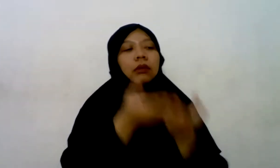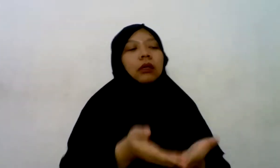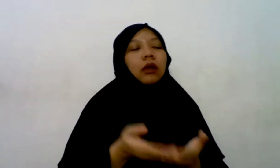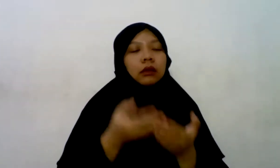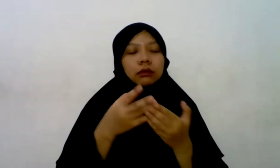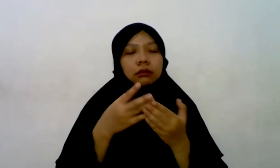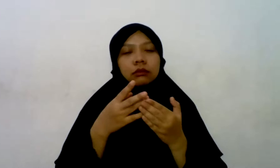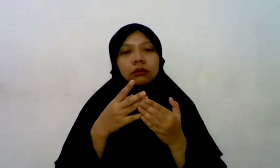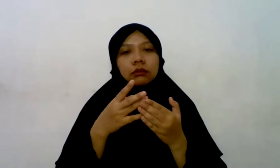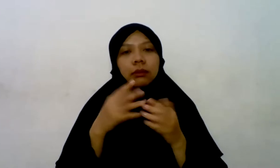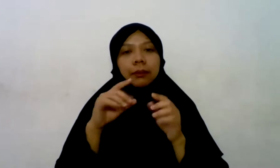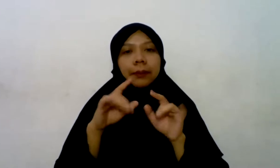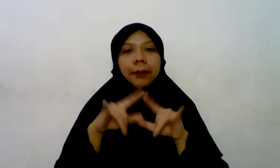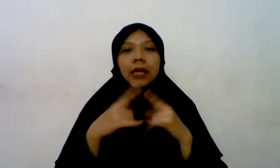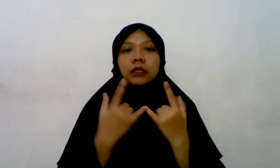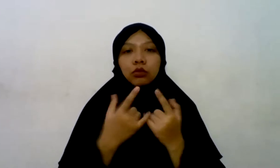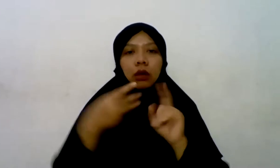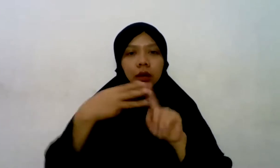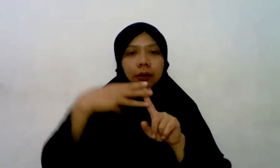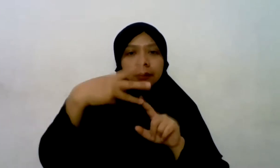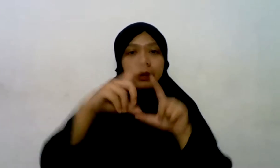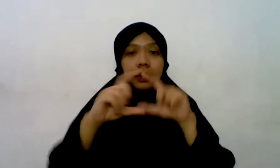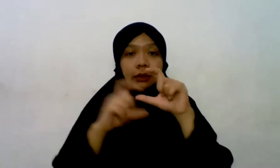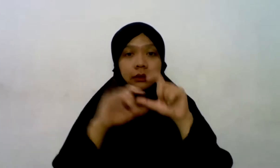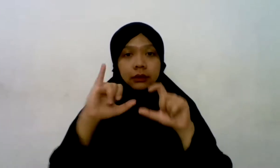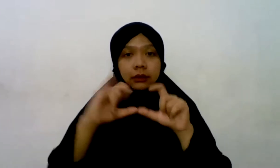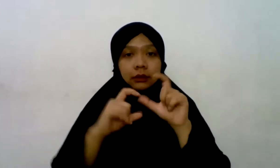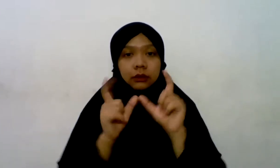disabilities. So they got like